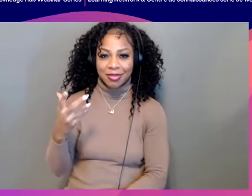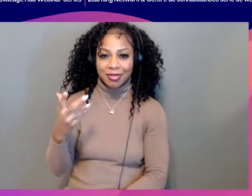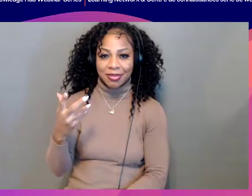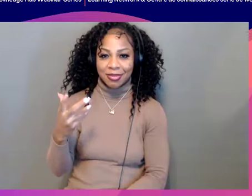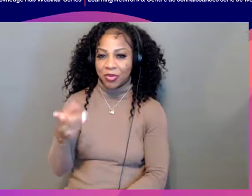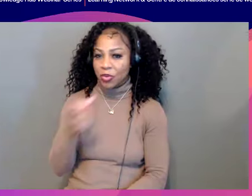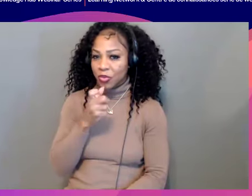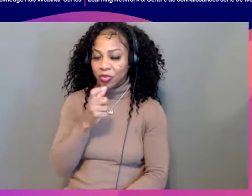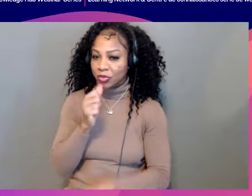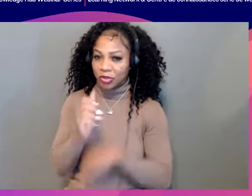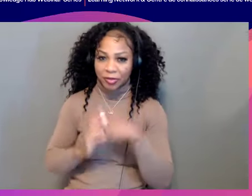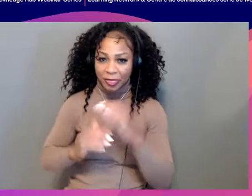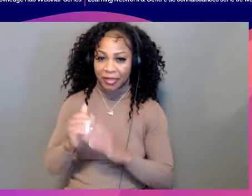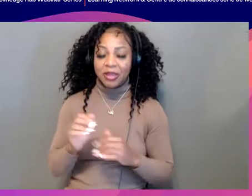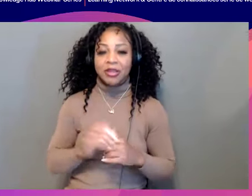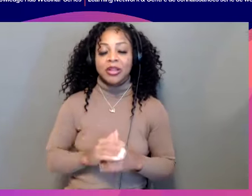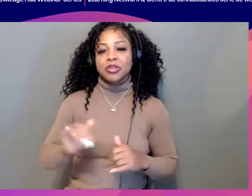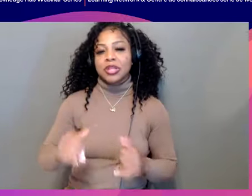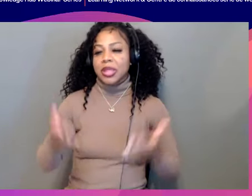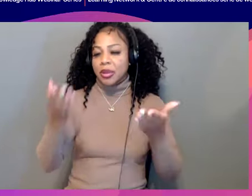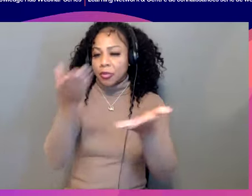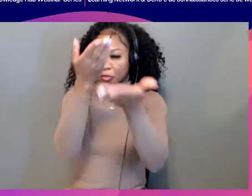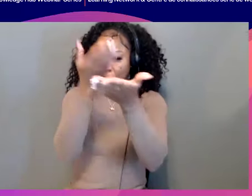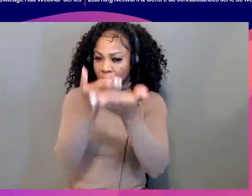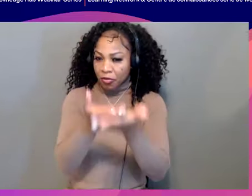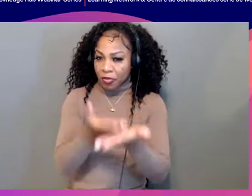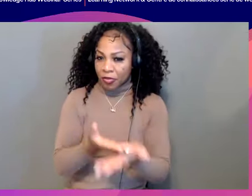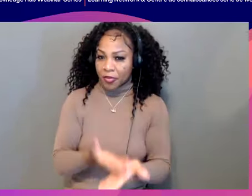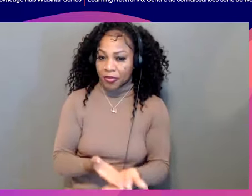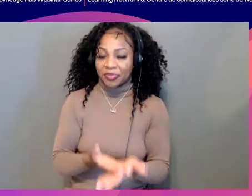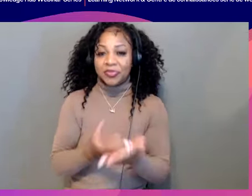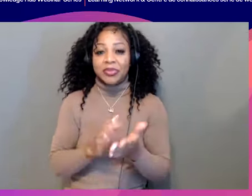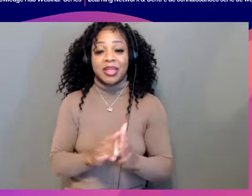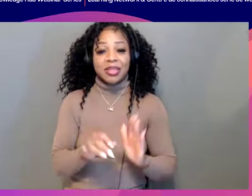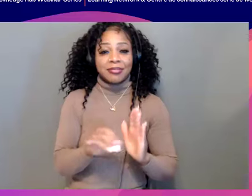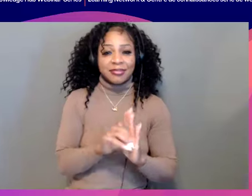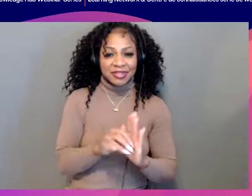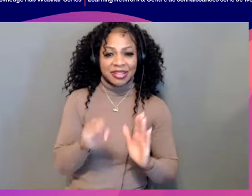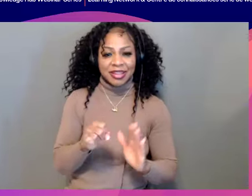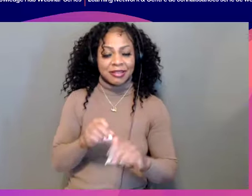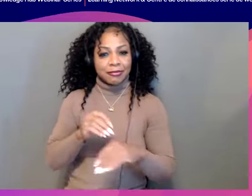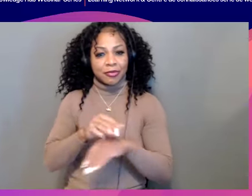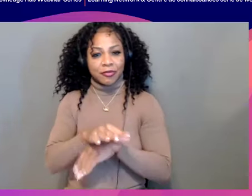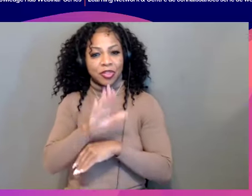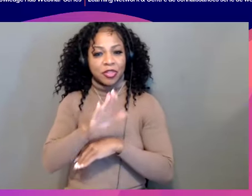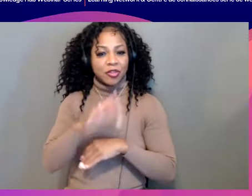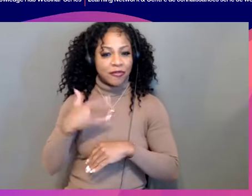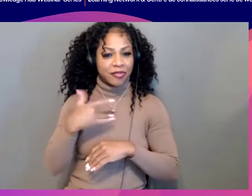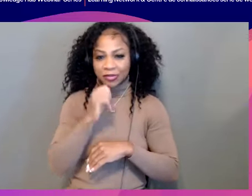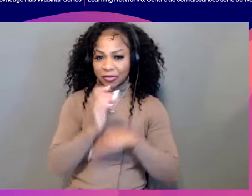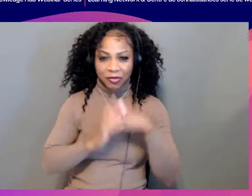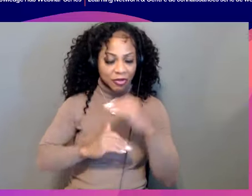highlights the ways that holding intersecting identities can influence one's experiences and feelings of comfort, suggesting